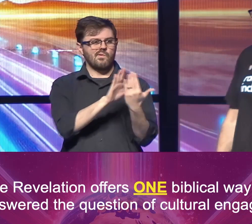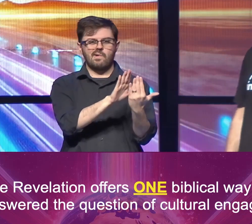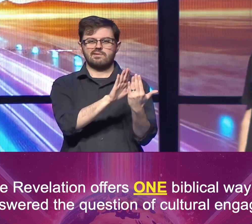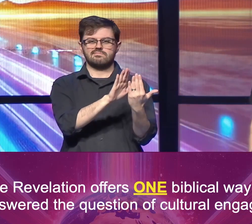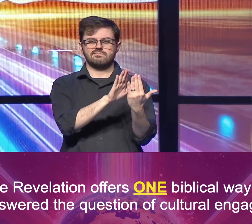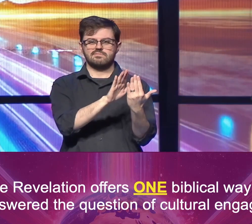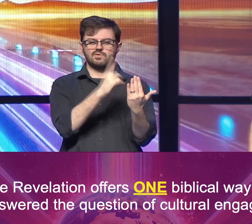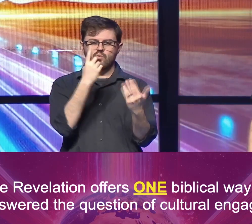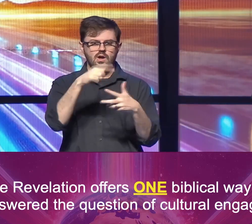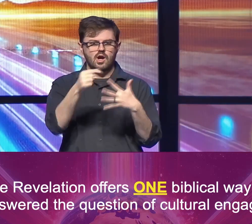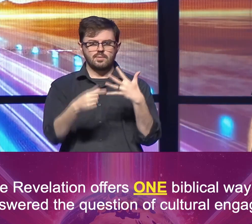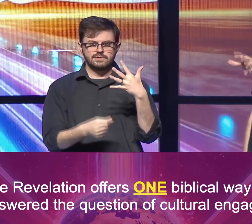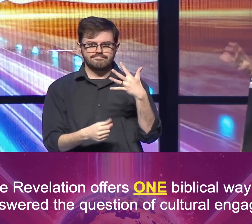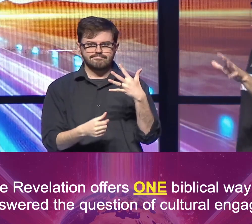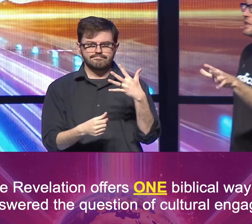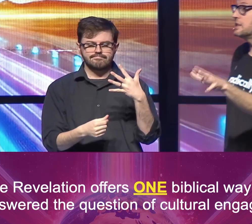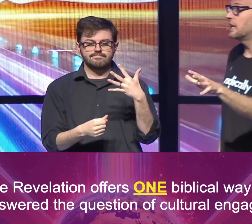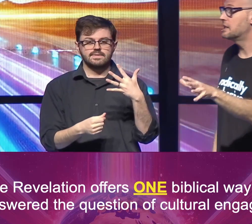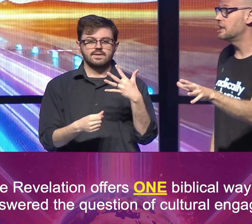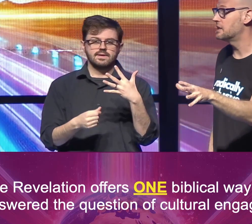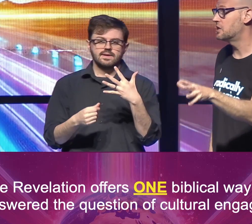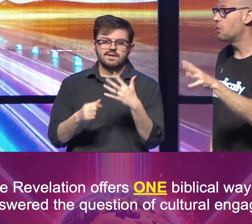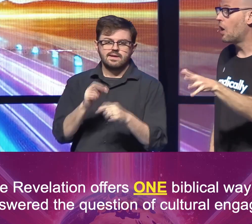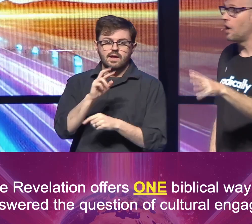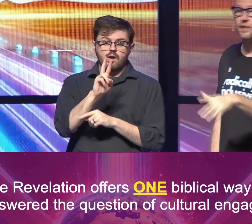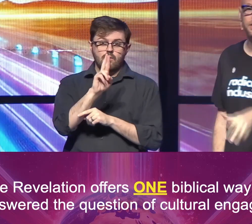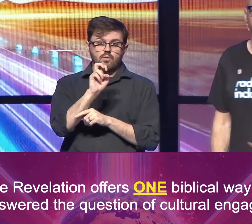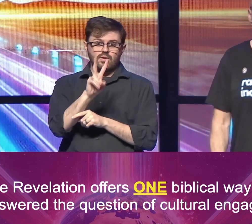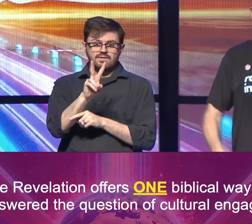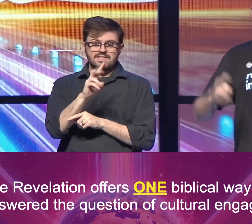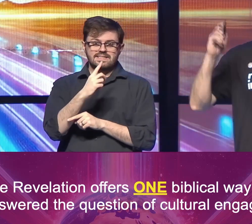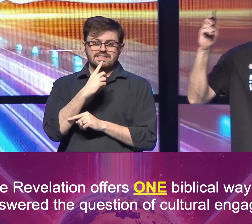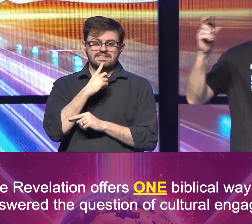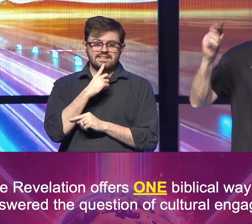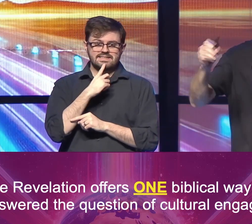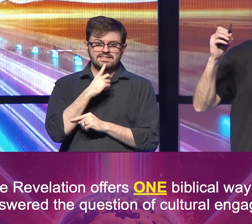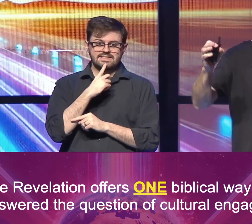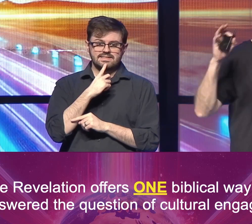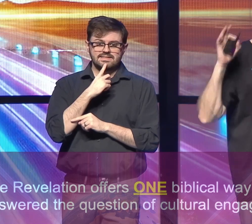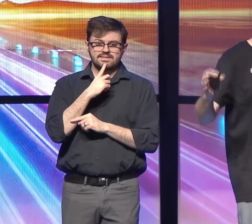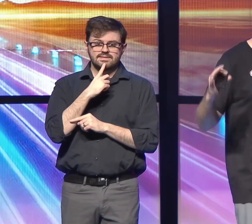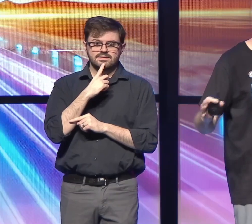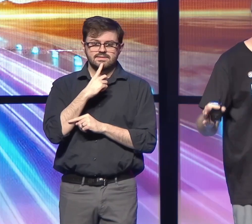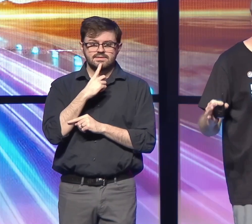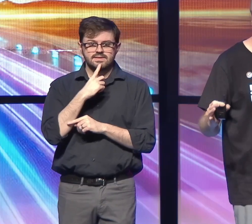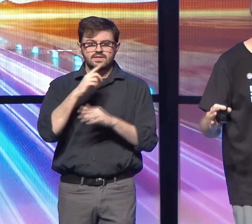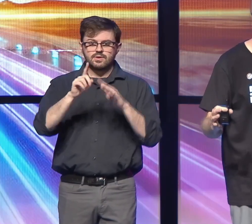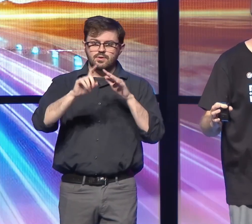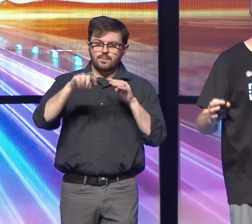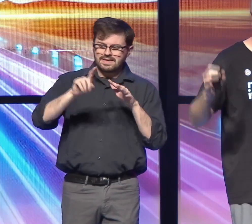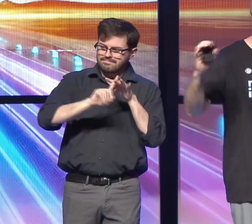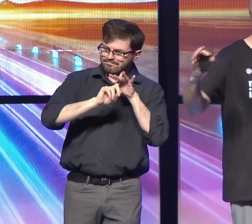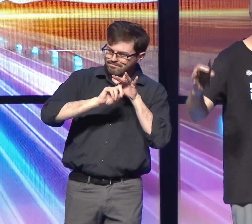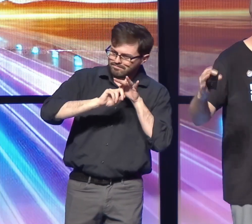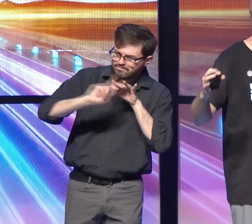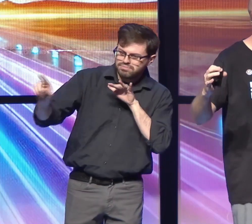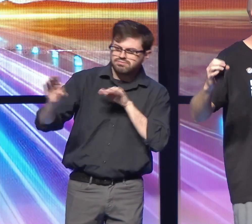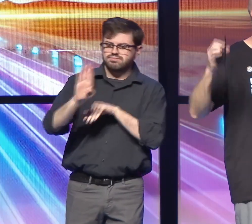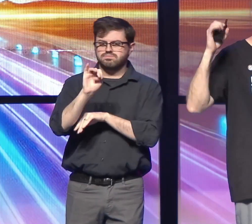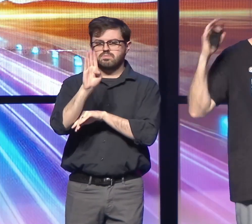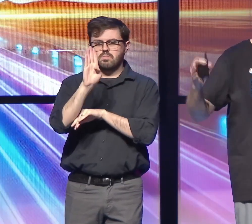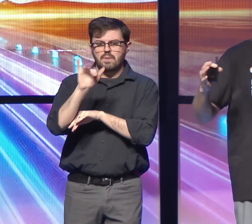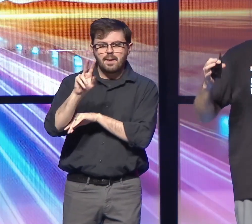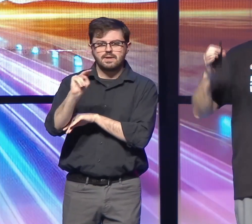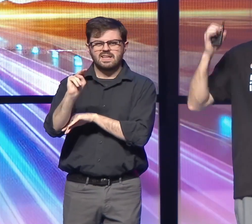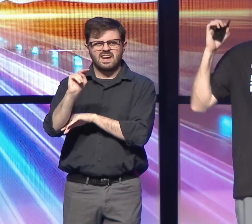way. So Revelation says this to our hearts: come out of Babylon. Get out of it.